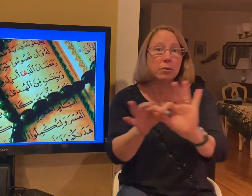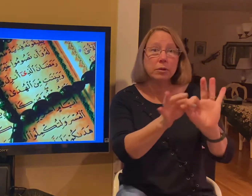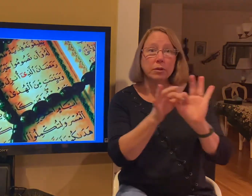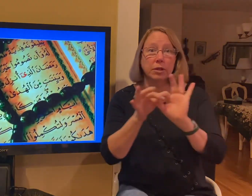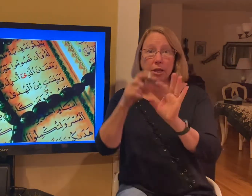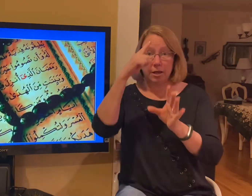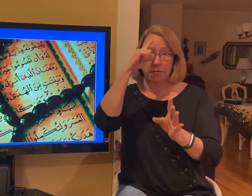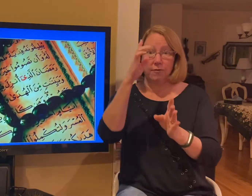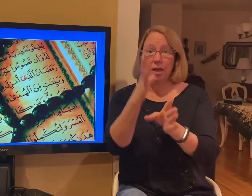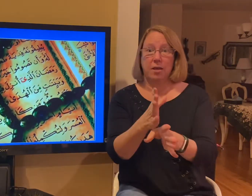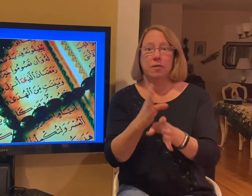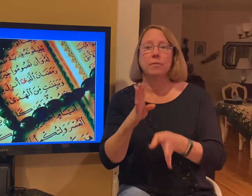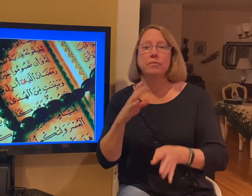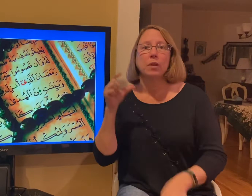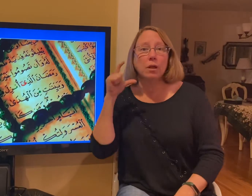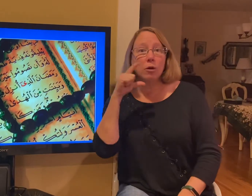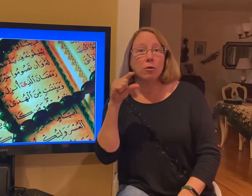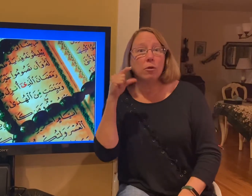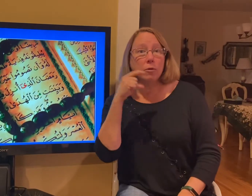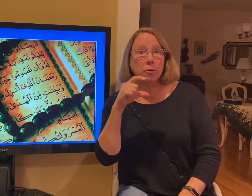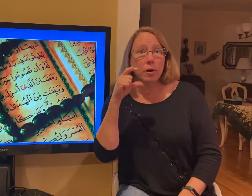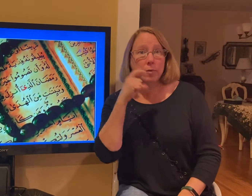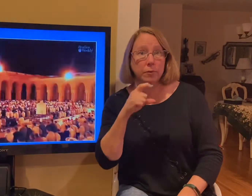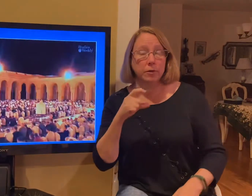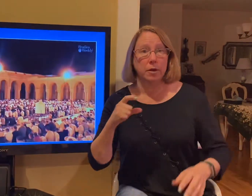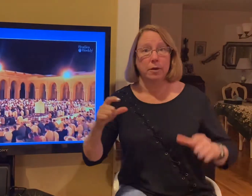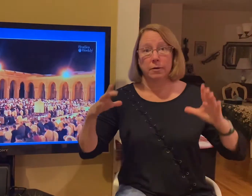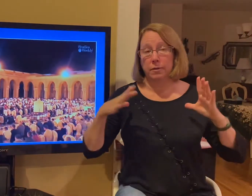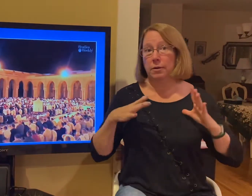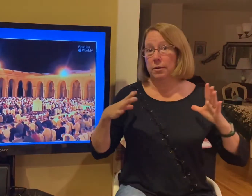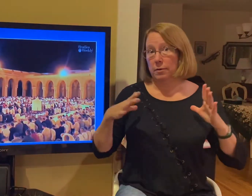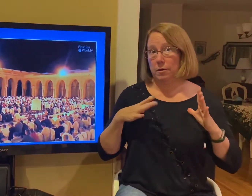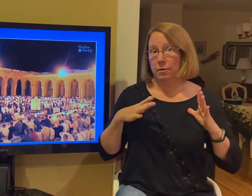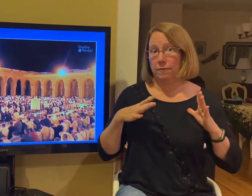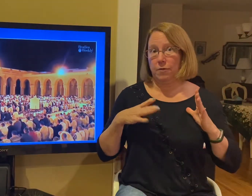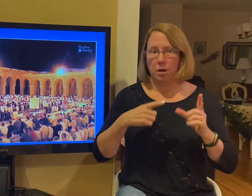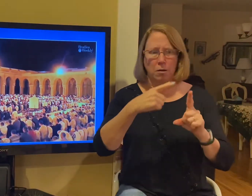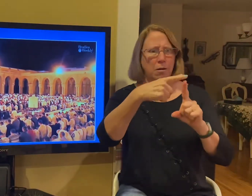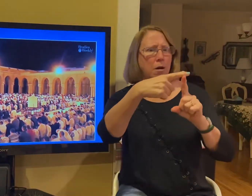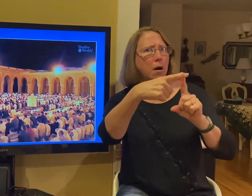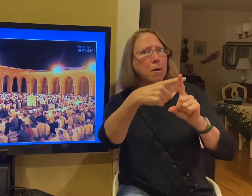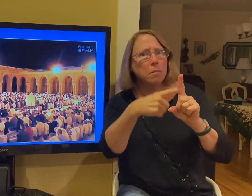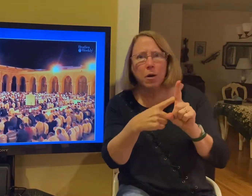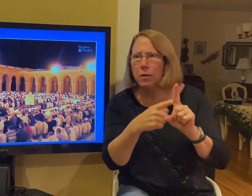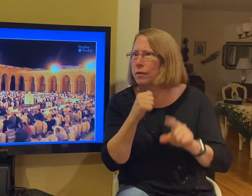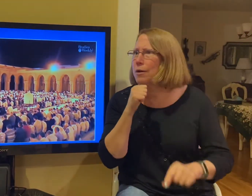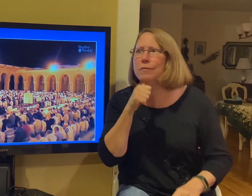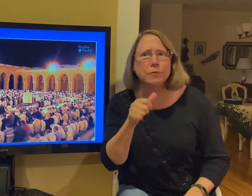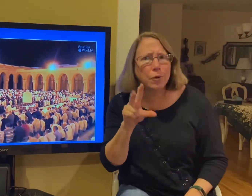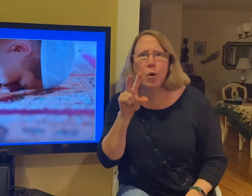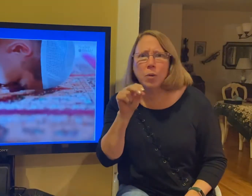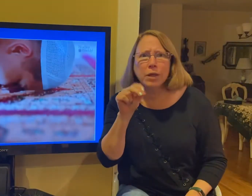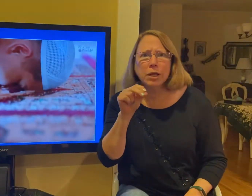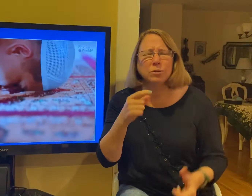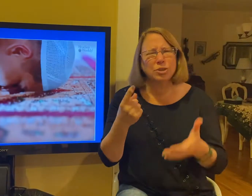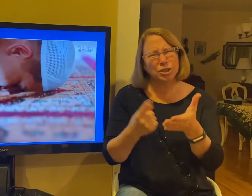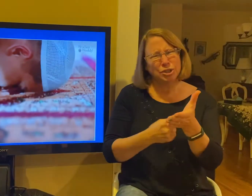Islamic holiday that celebrates a month of fasting. It can sometimes fall during the wintertime, and sometimes falls during the